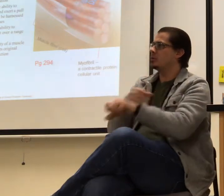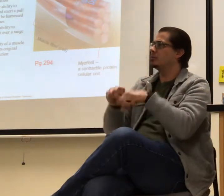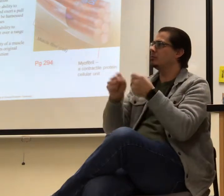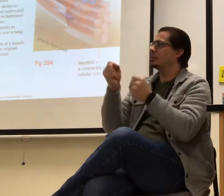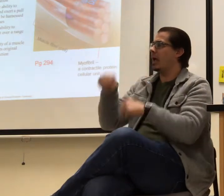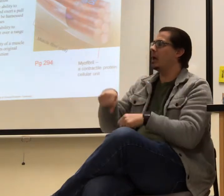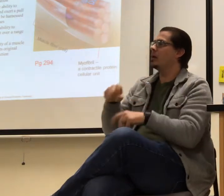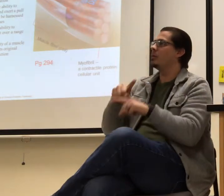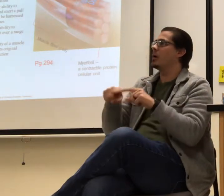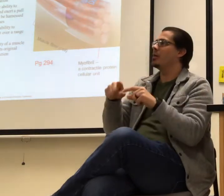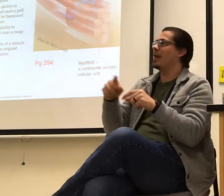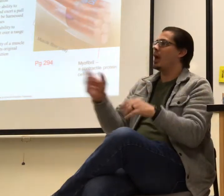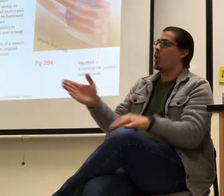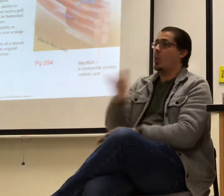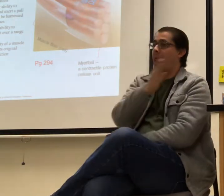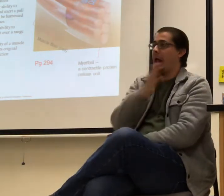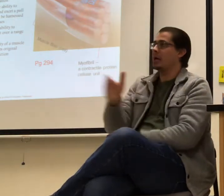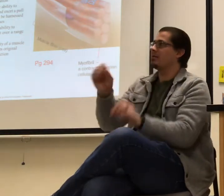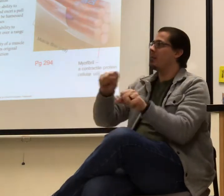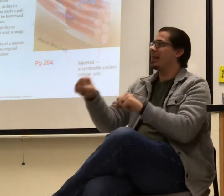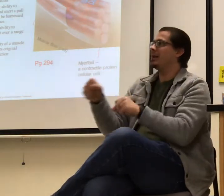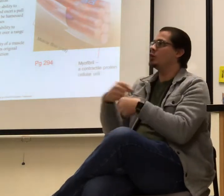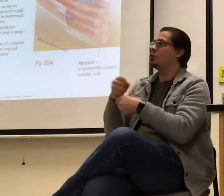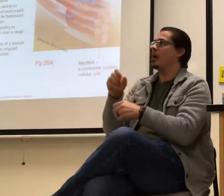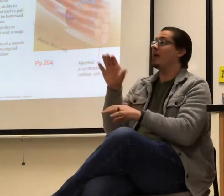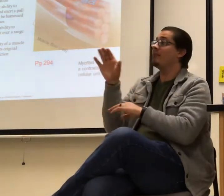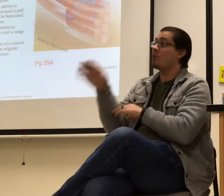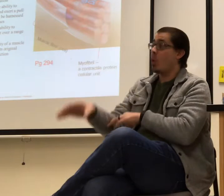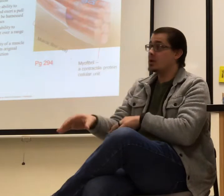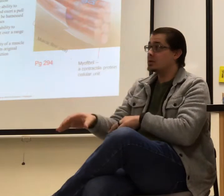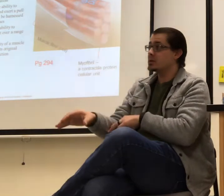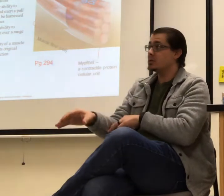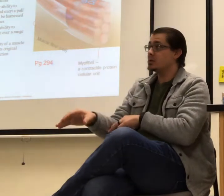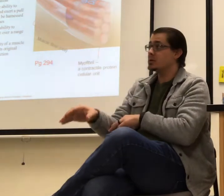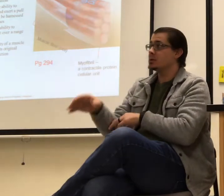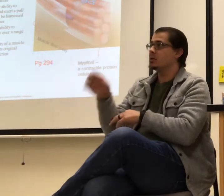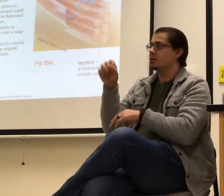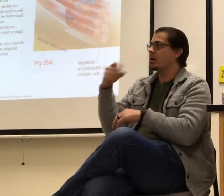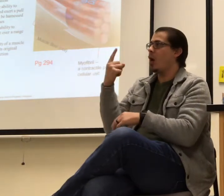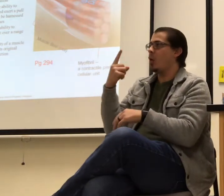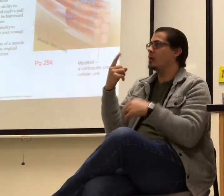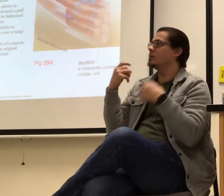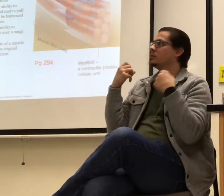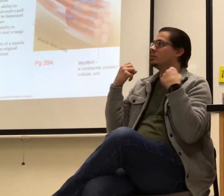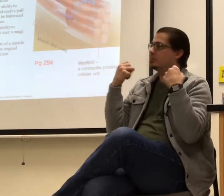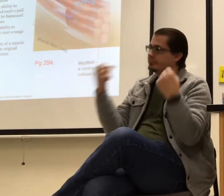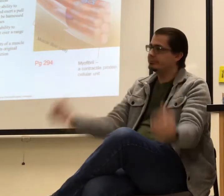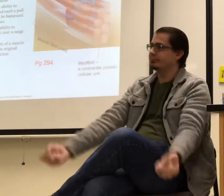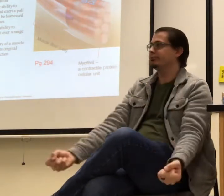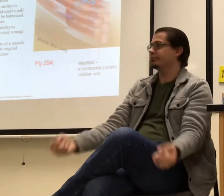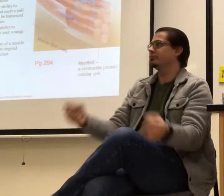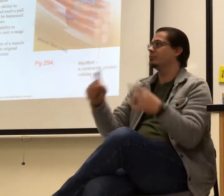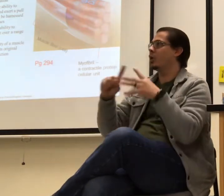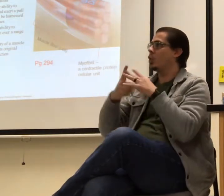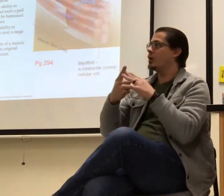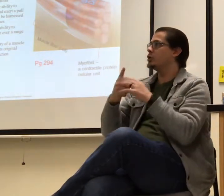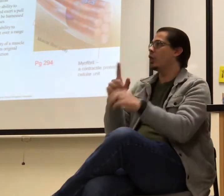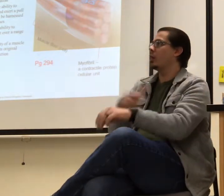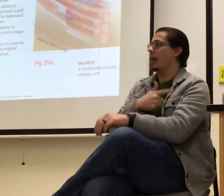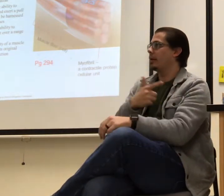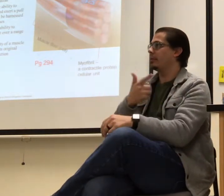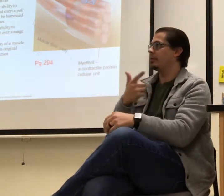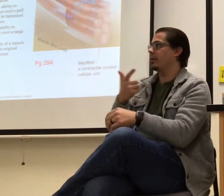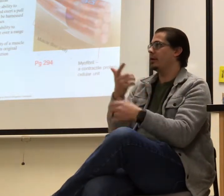this wide range of ability to generate force, you can always go back to your original length, and muscles work just the